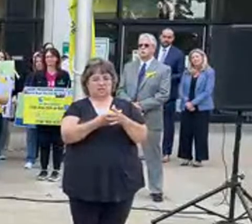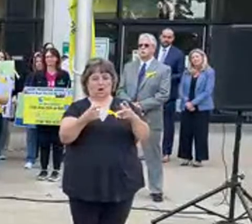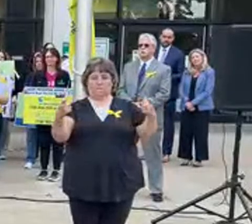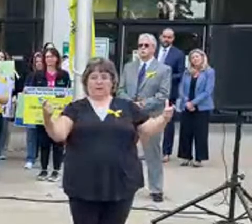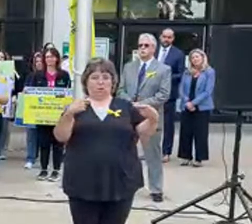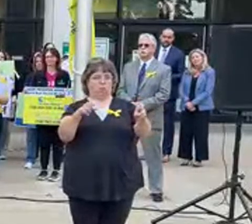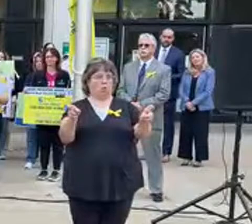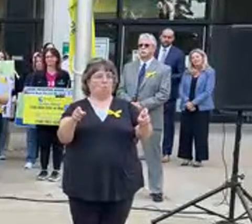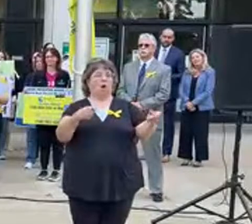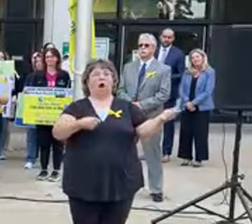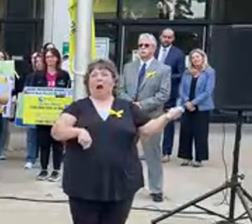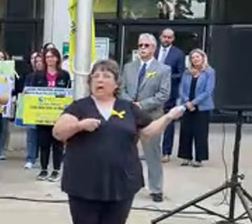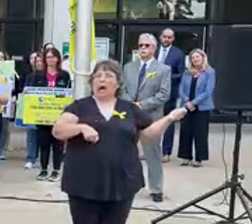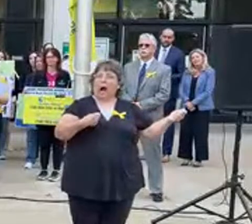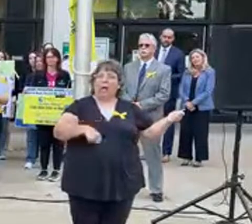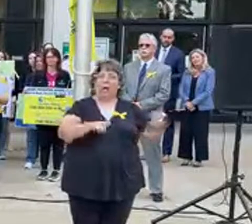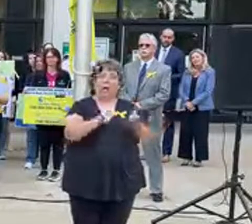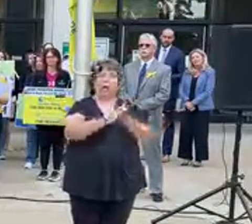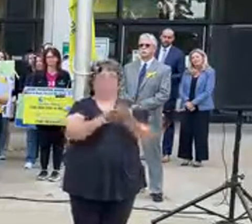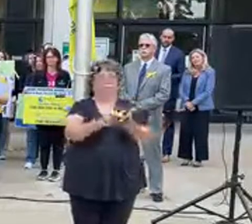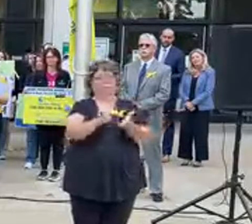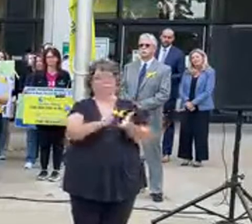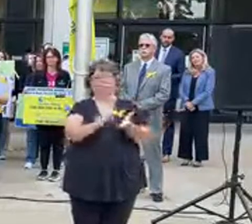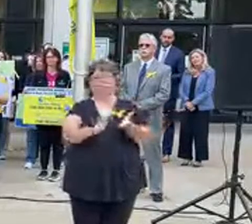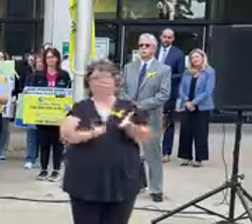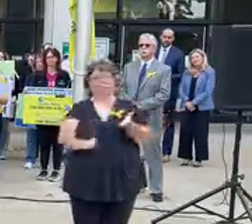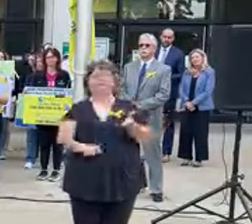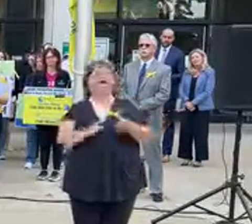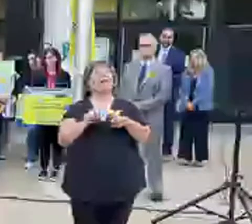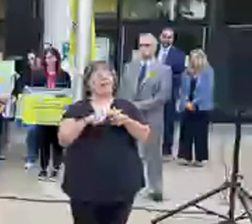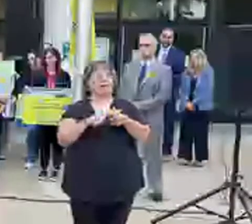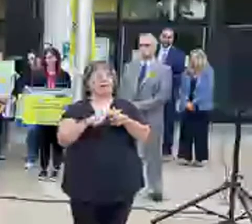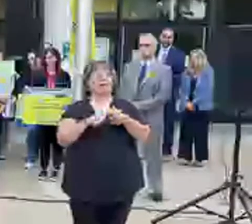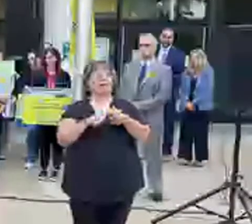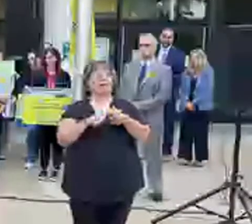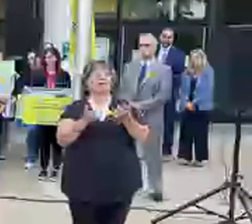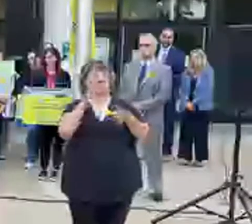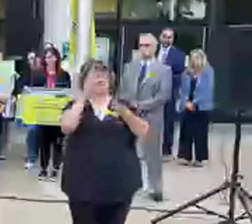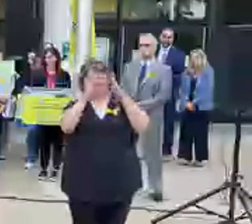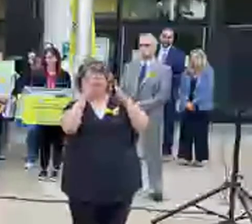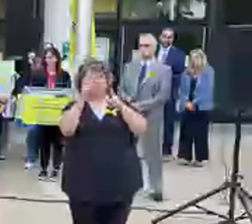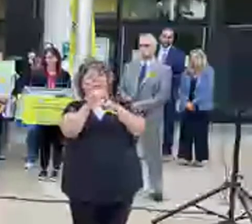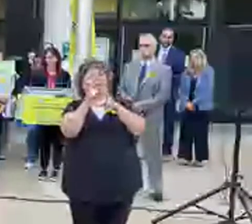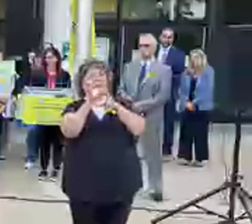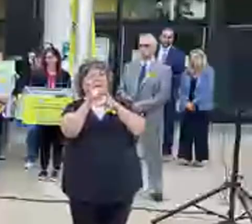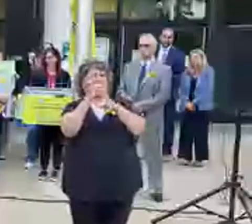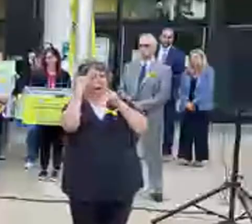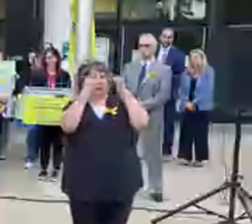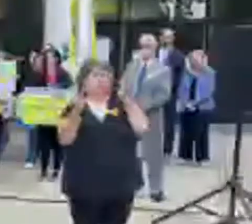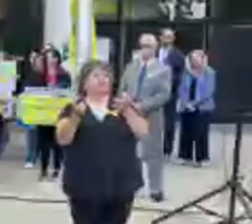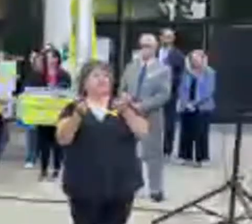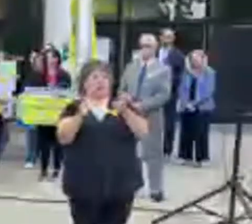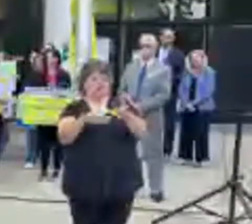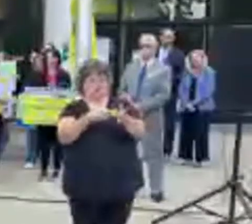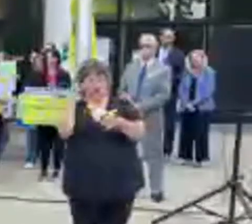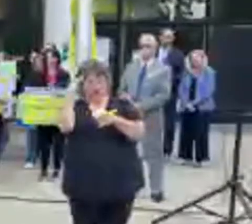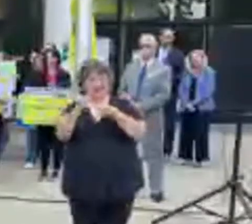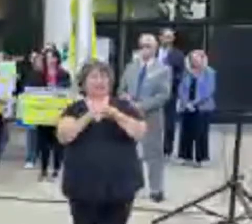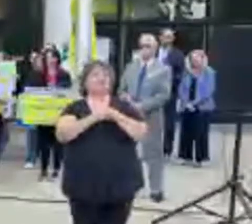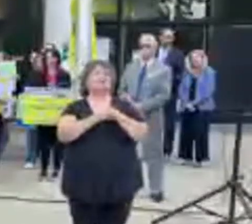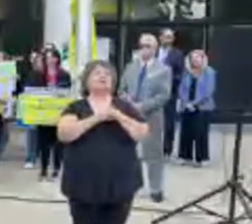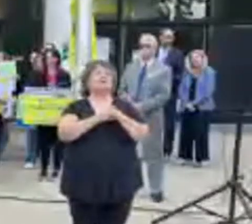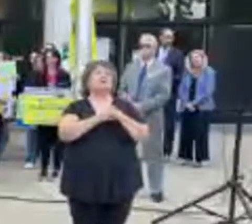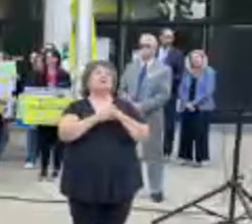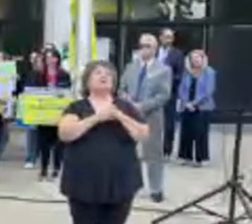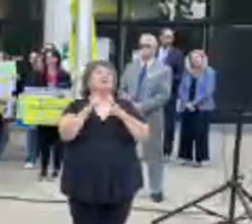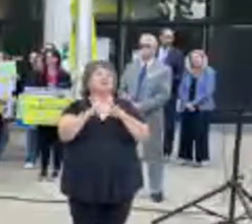big room with a guitar and some notebooks, and we came up with some lyrical ideas, came up with some musical